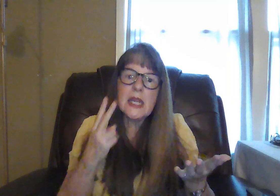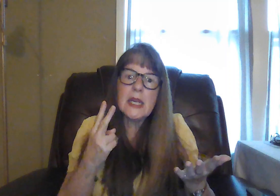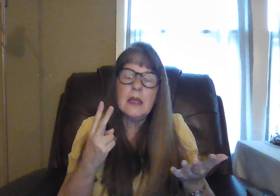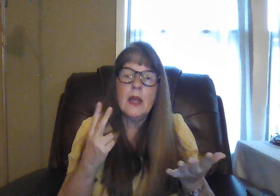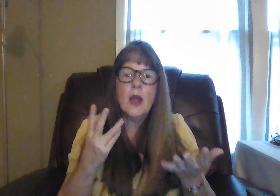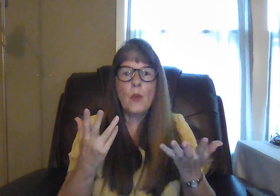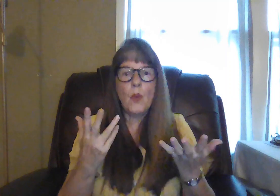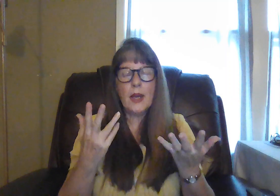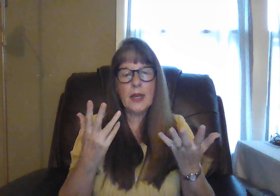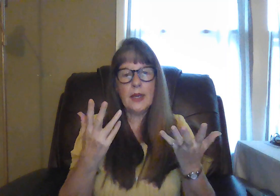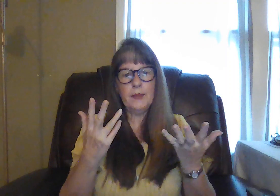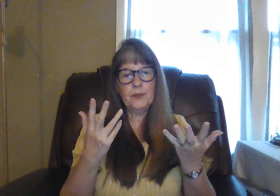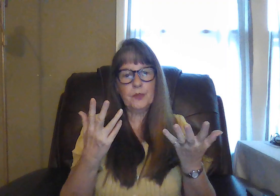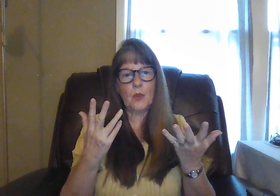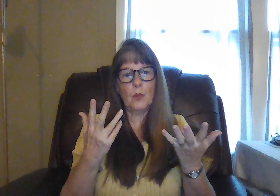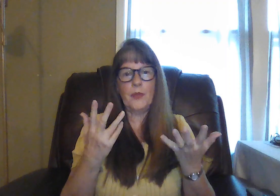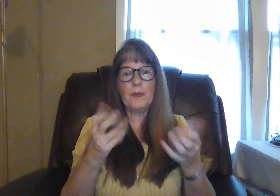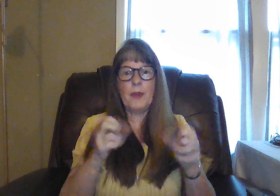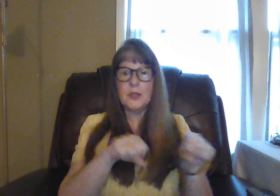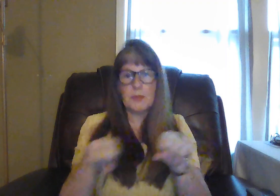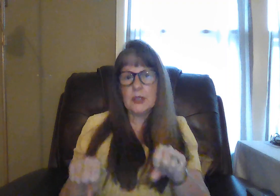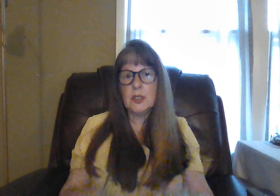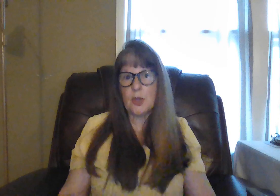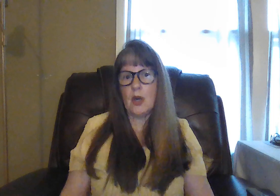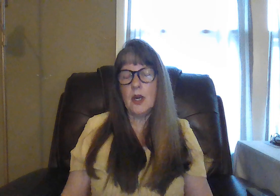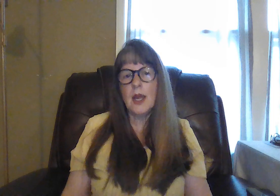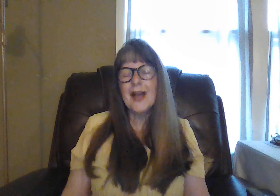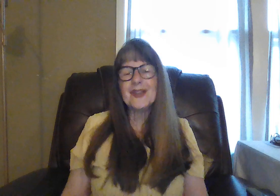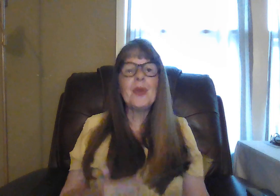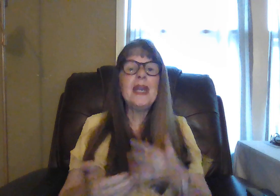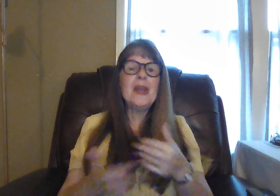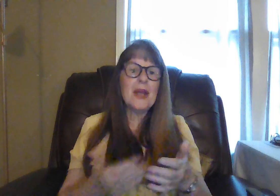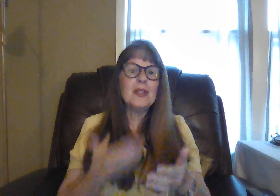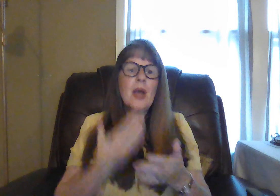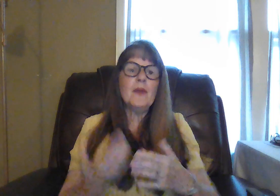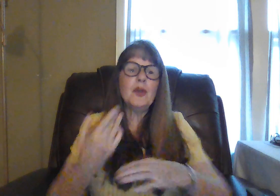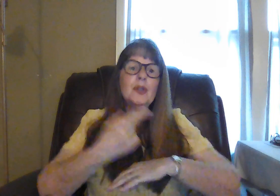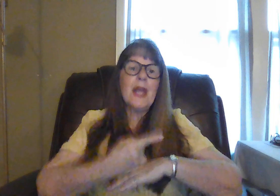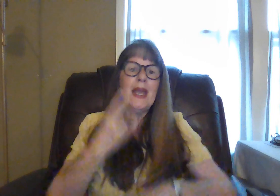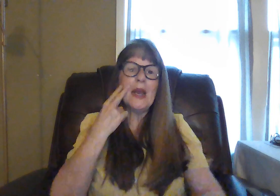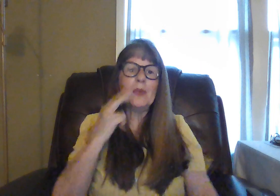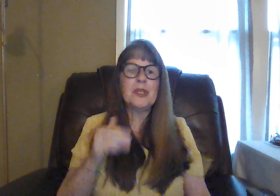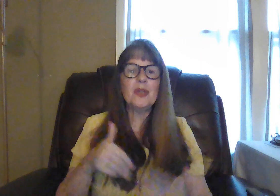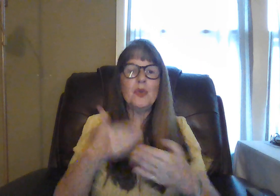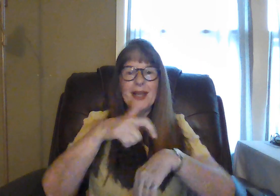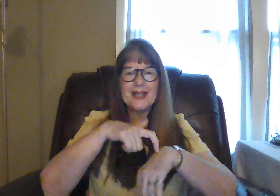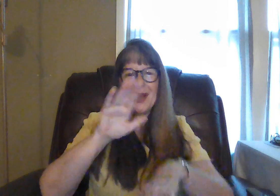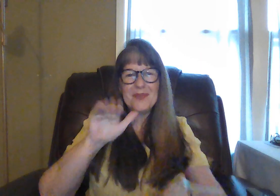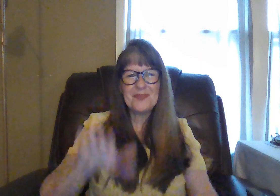seeing what the possibilities are. So anyway, so have a good day, and I will see you next time.